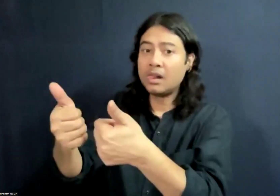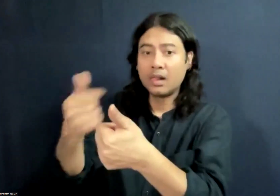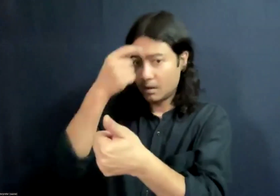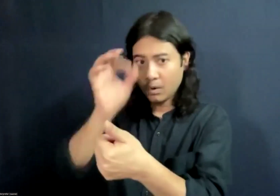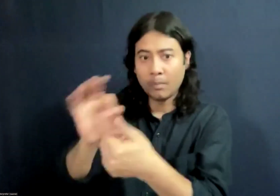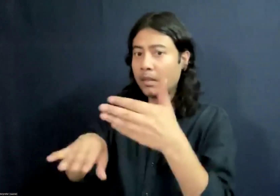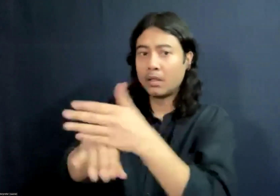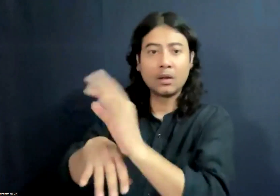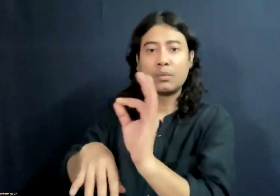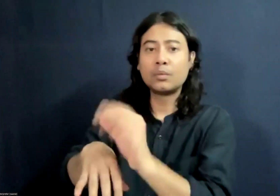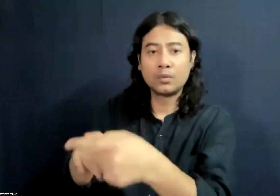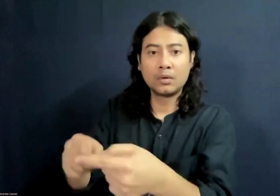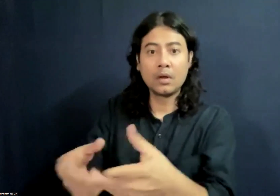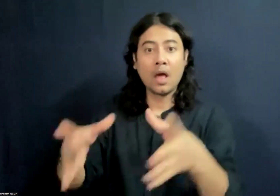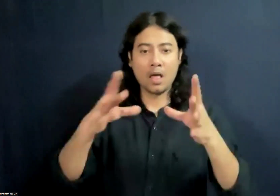Okay?